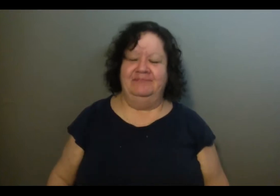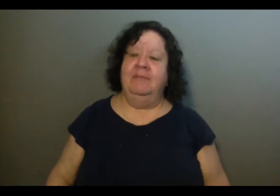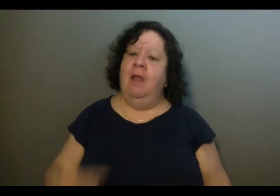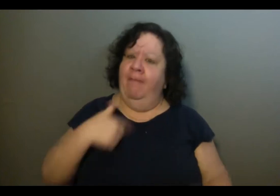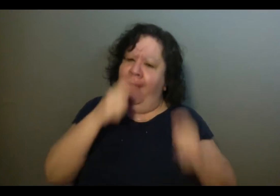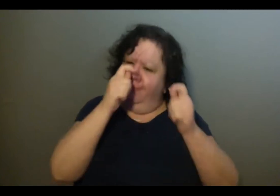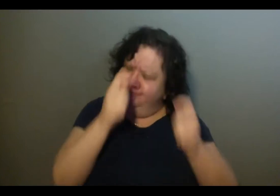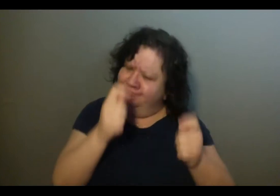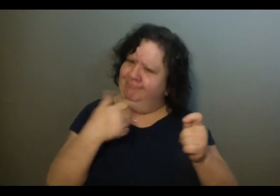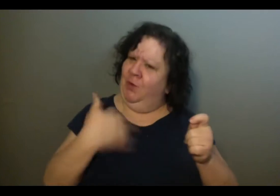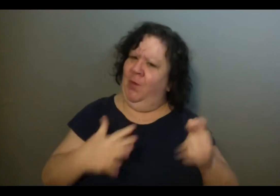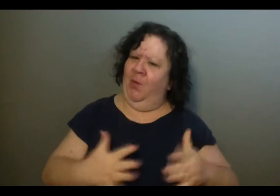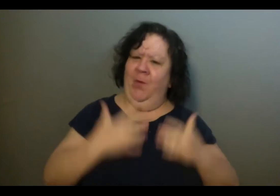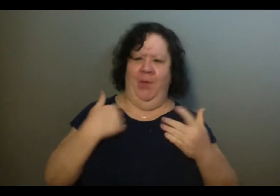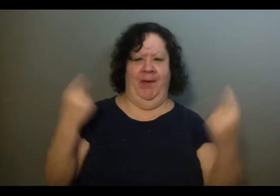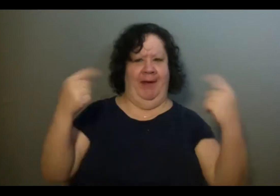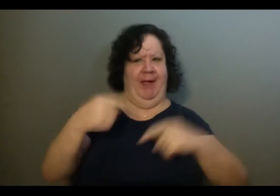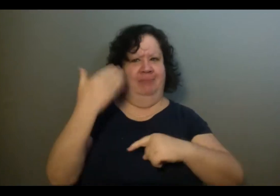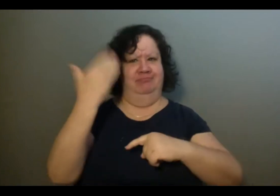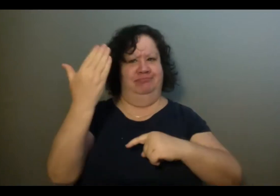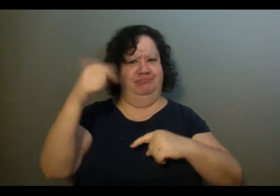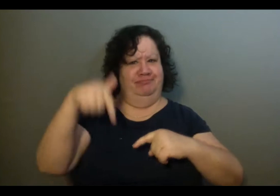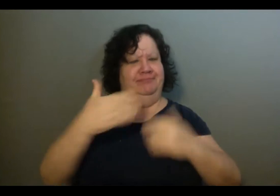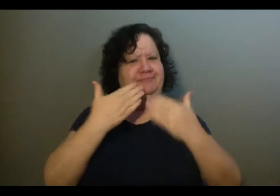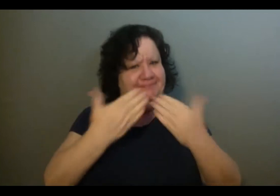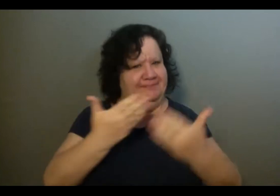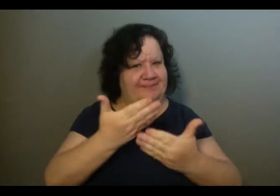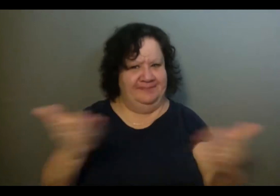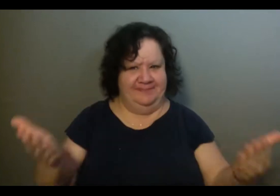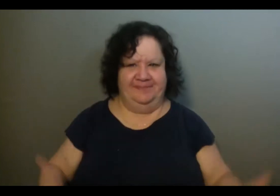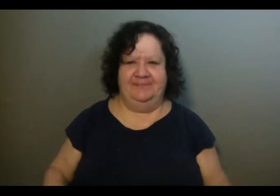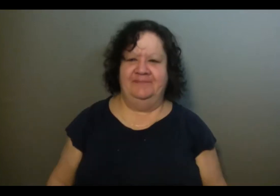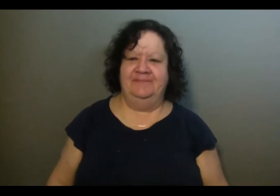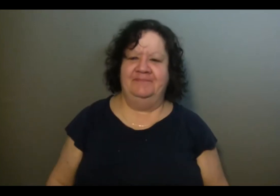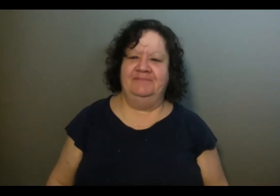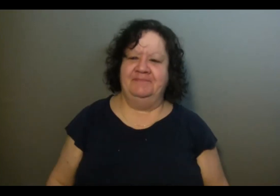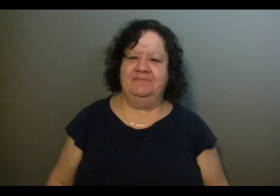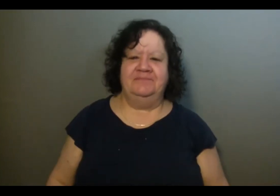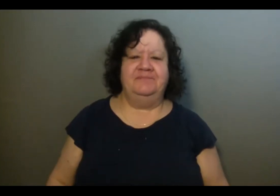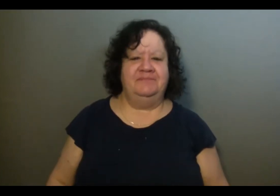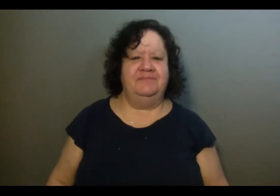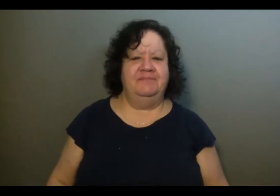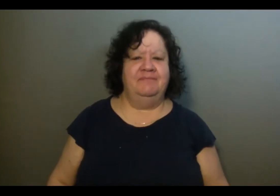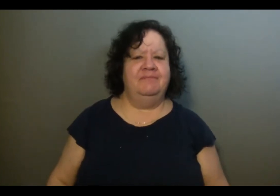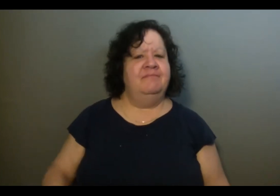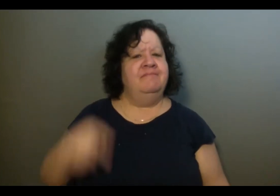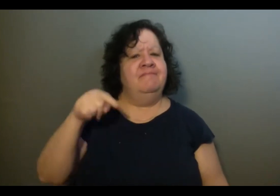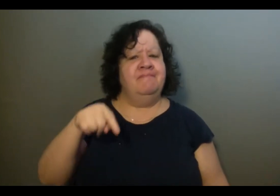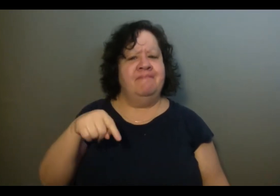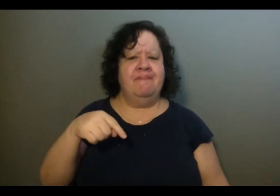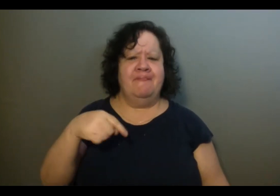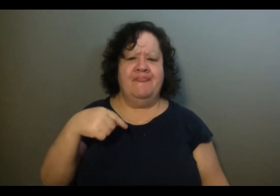be speaking as a Sendai national focal point on these perspectives and on the issues that we are raising during